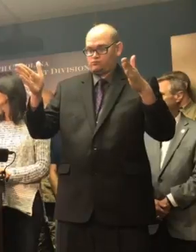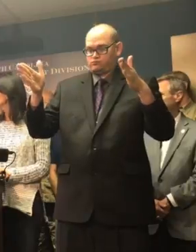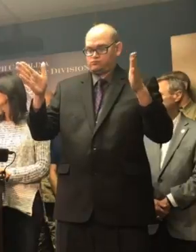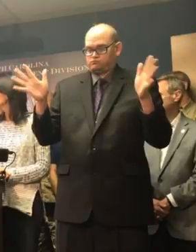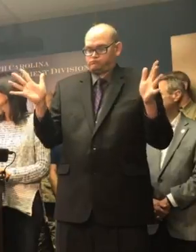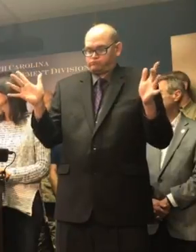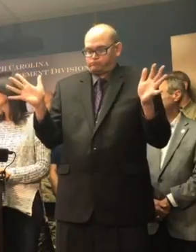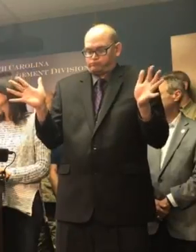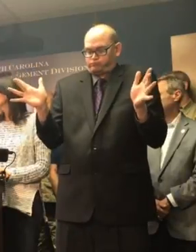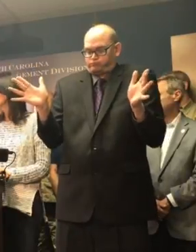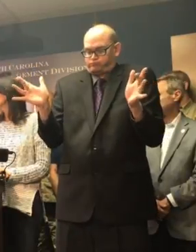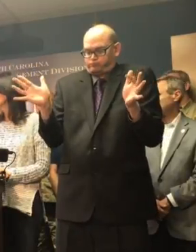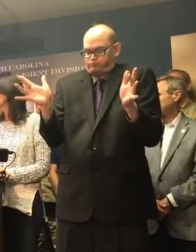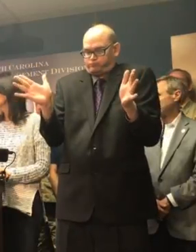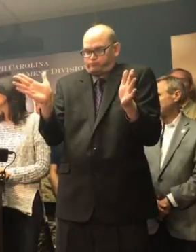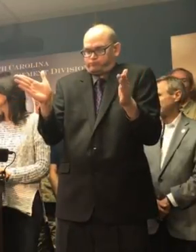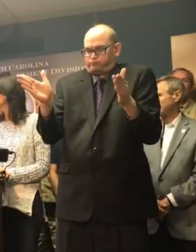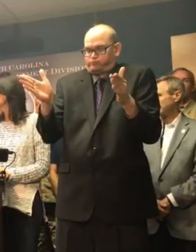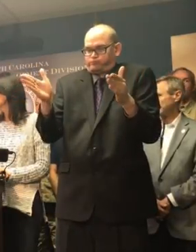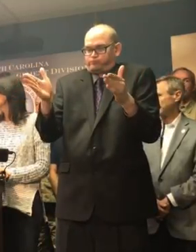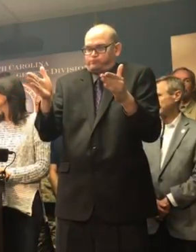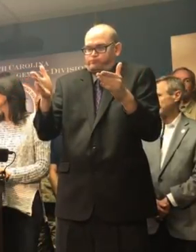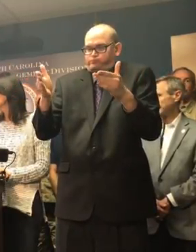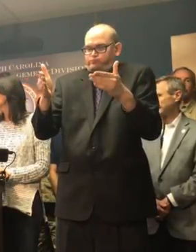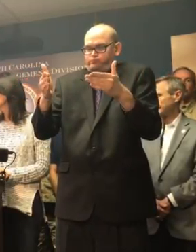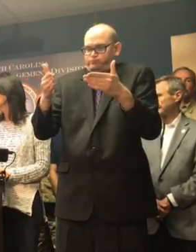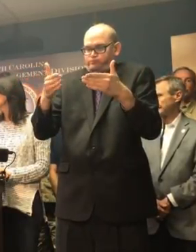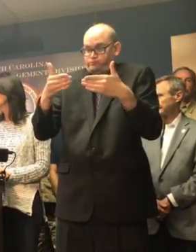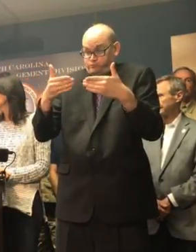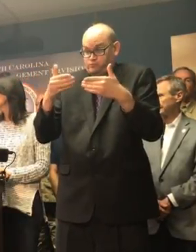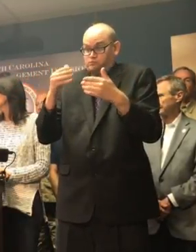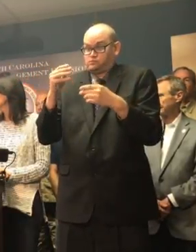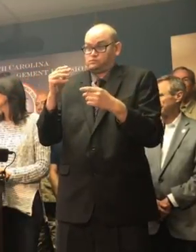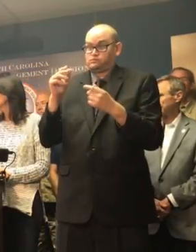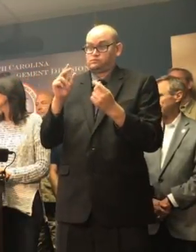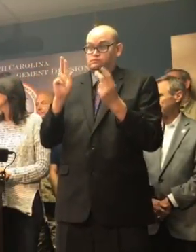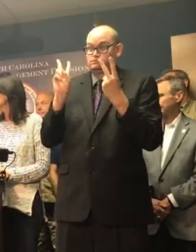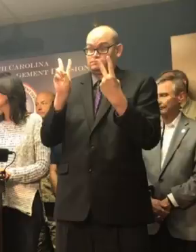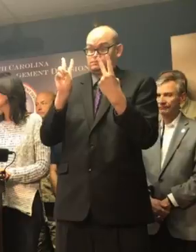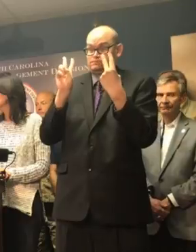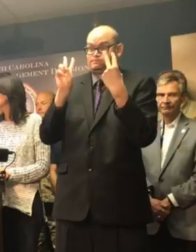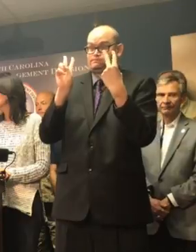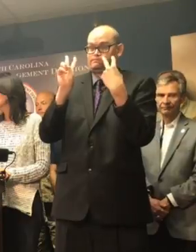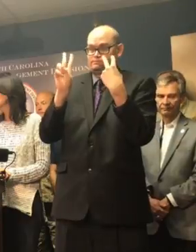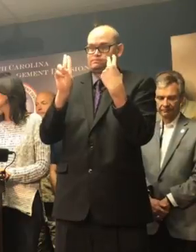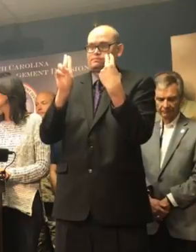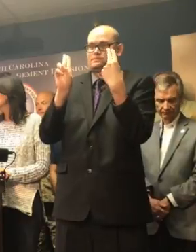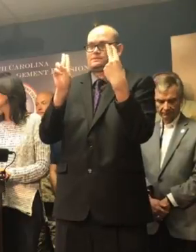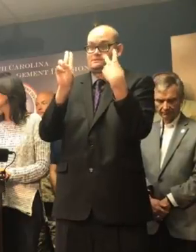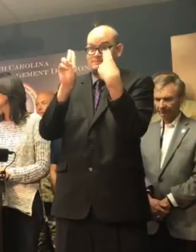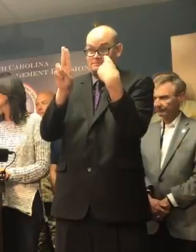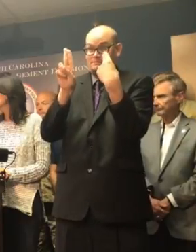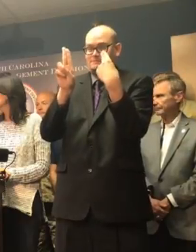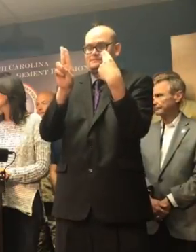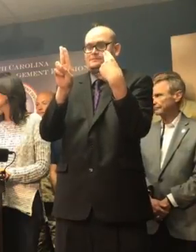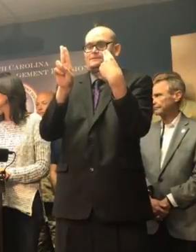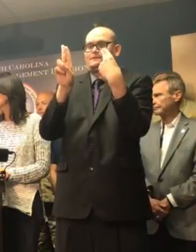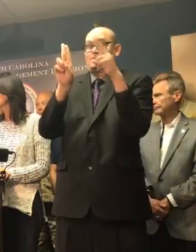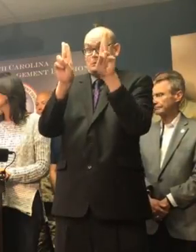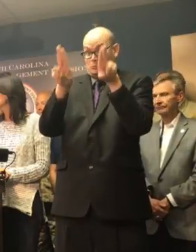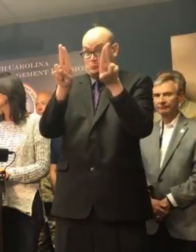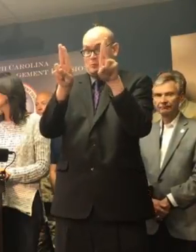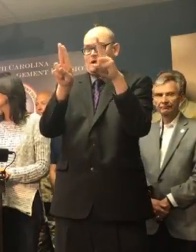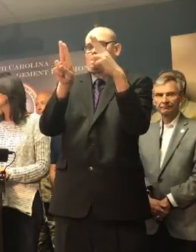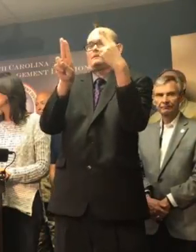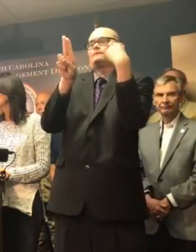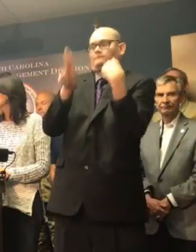reverted side back to the normal flow of traffic. So hopefully by noon we'll have things back to a